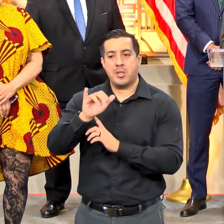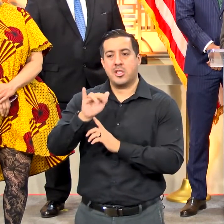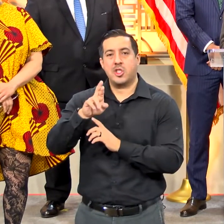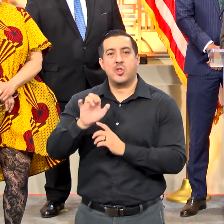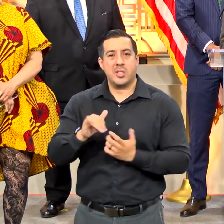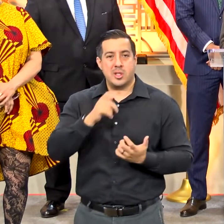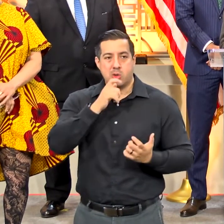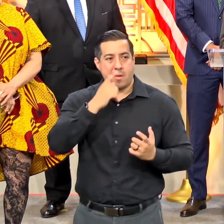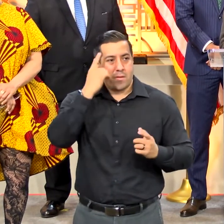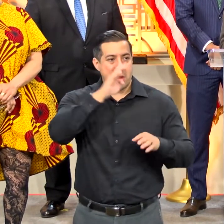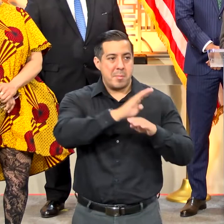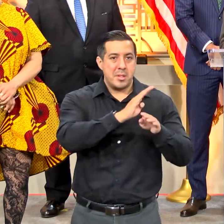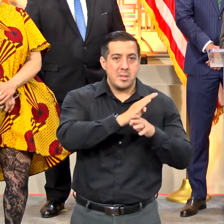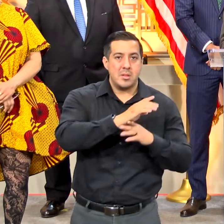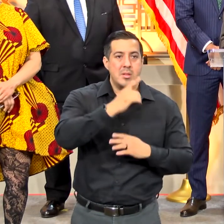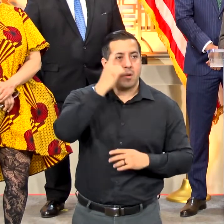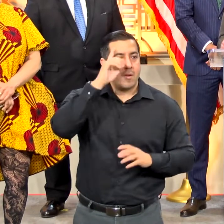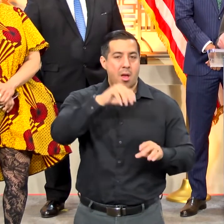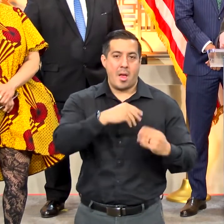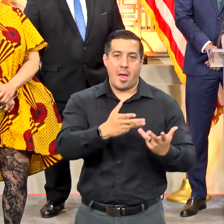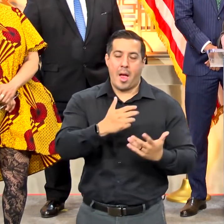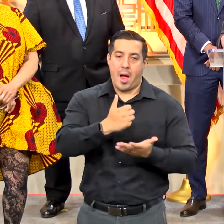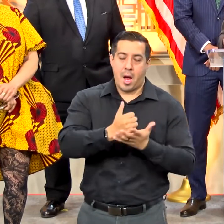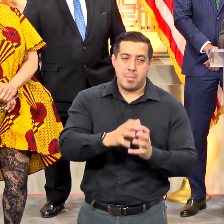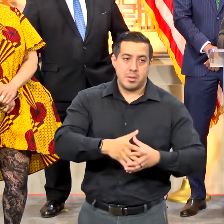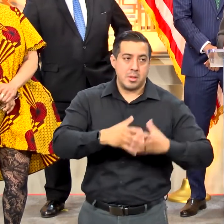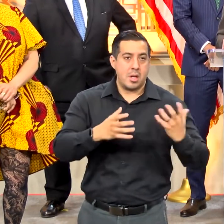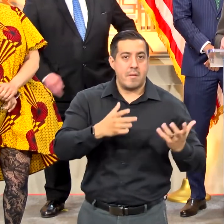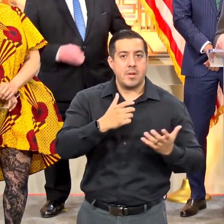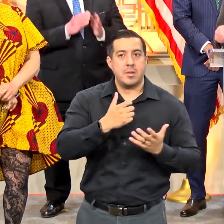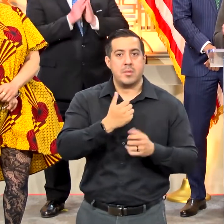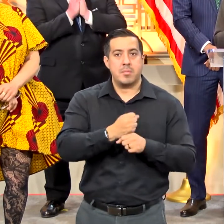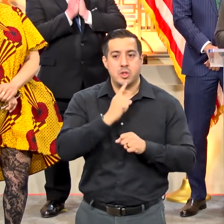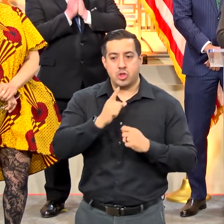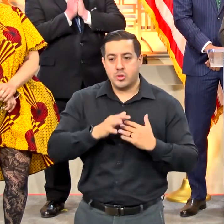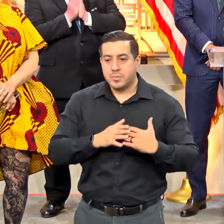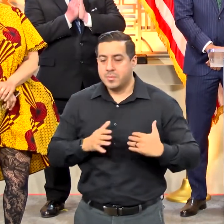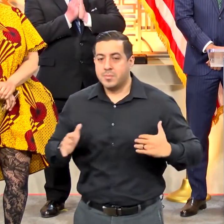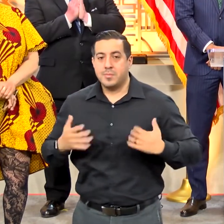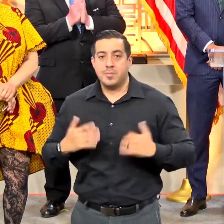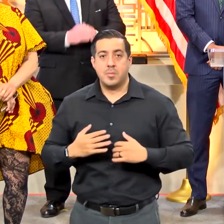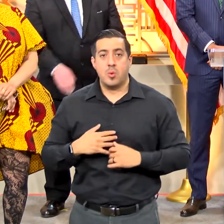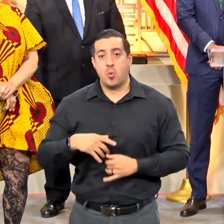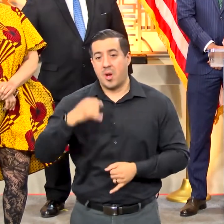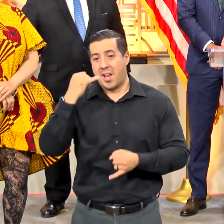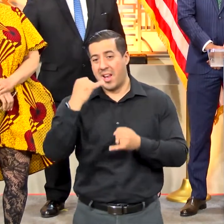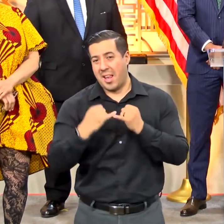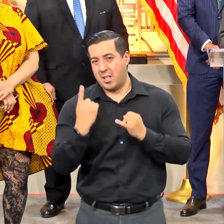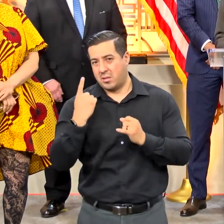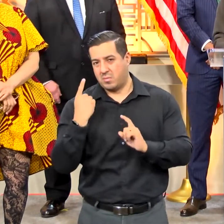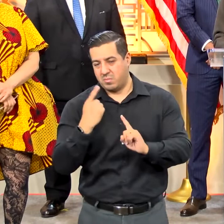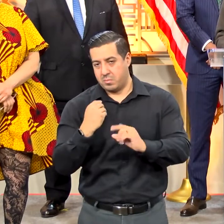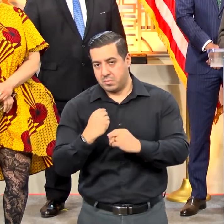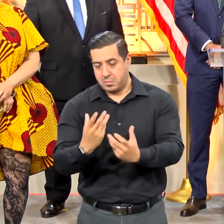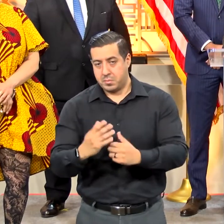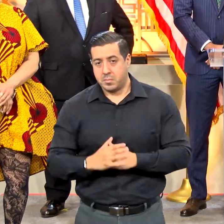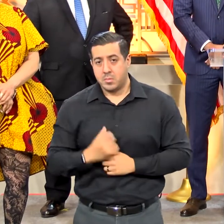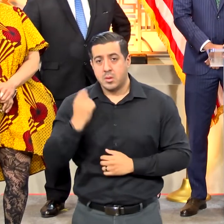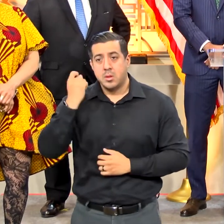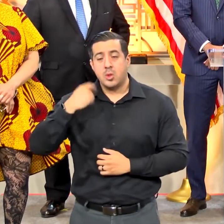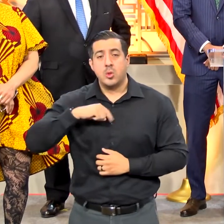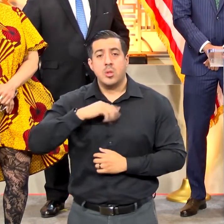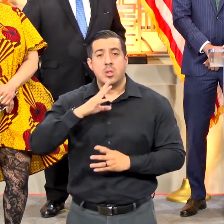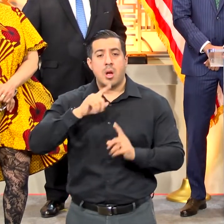business community and philanthropy, who helped so much in making this go forward. I have one last point. When we talk